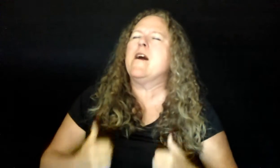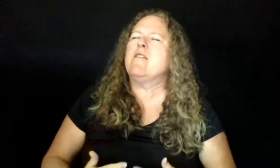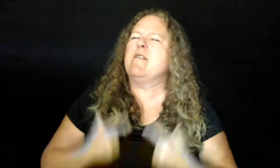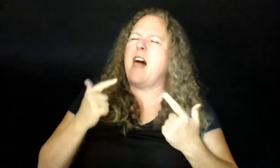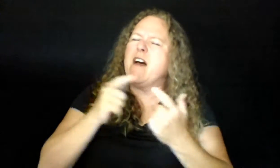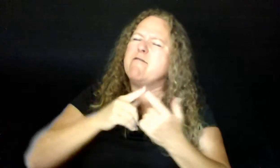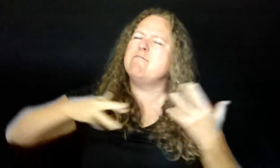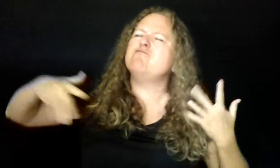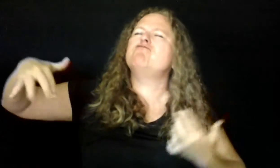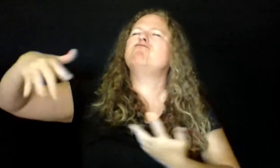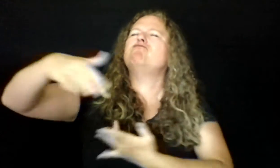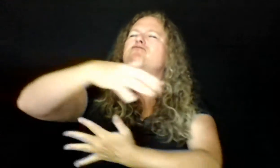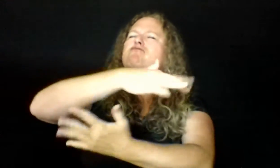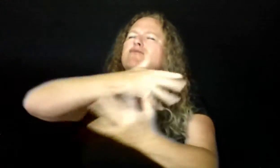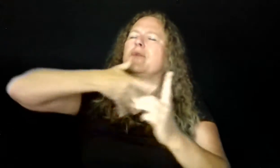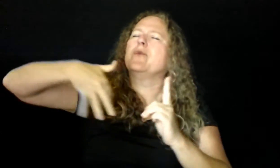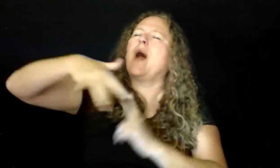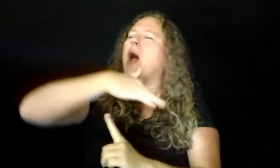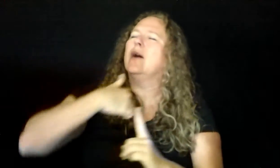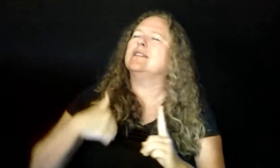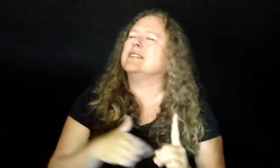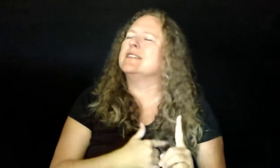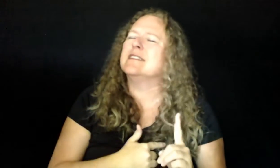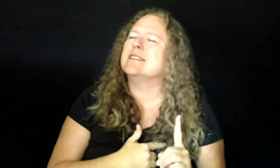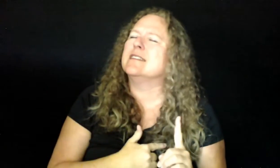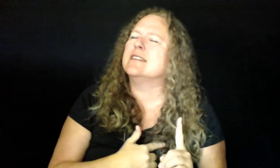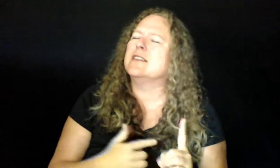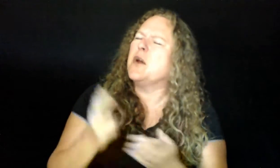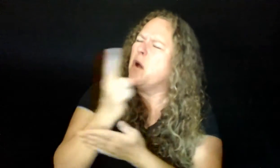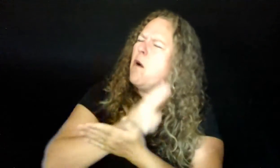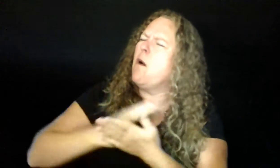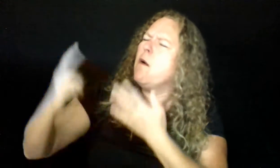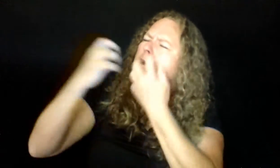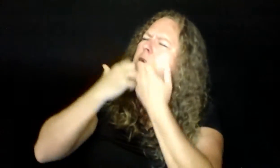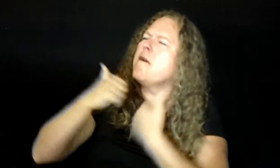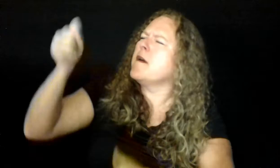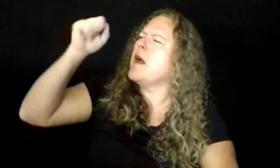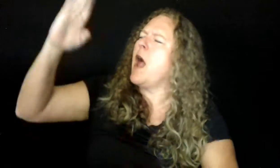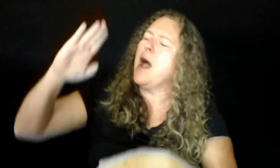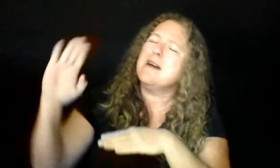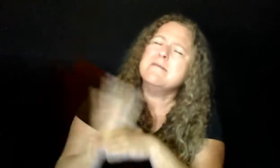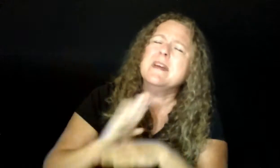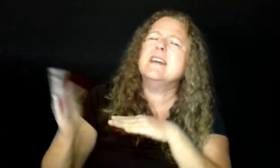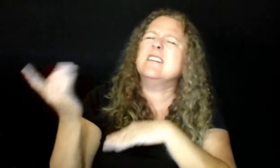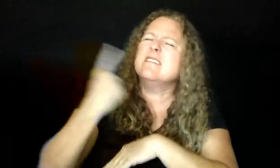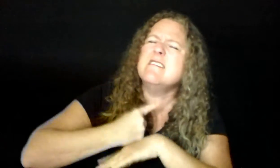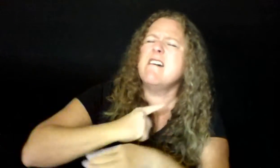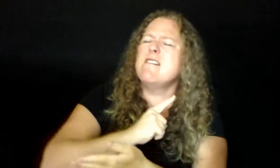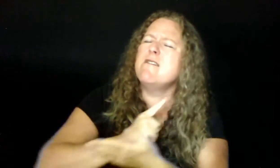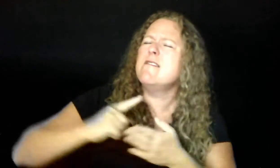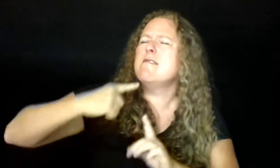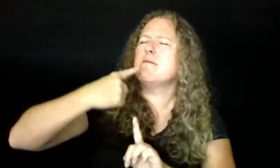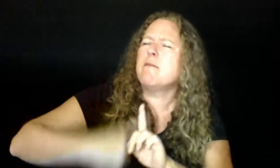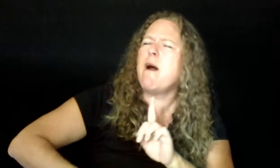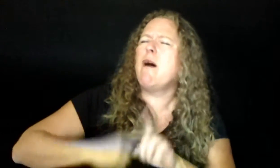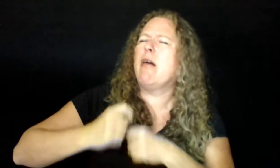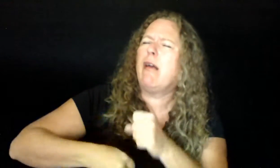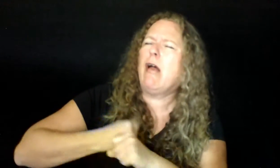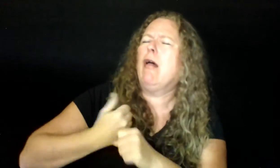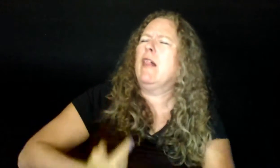Holy and gracious God, in busy days and busy weeks and busy months and busy years and in busy lives, remind us of the strength